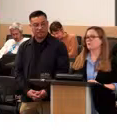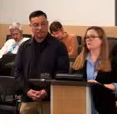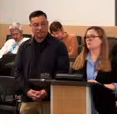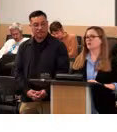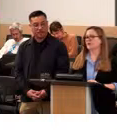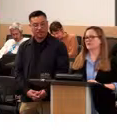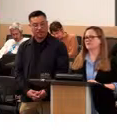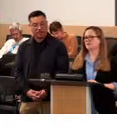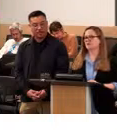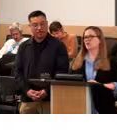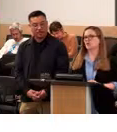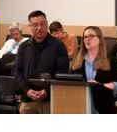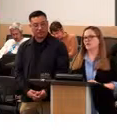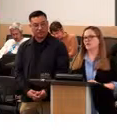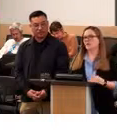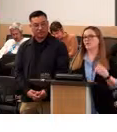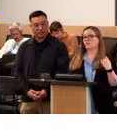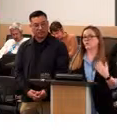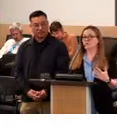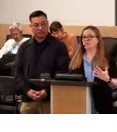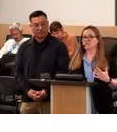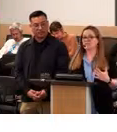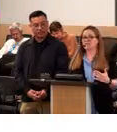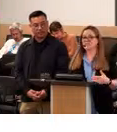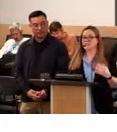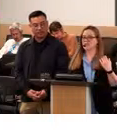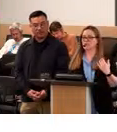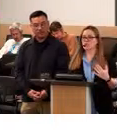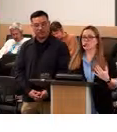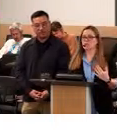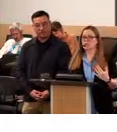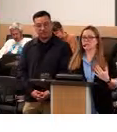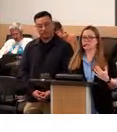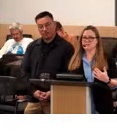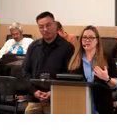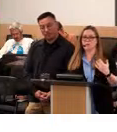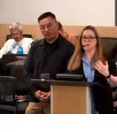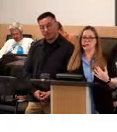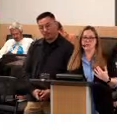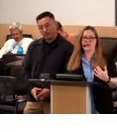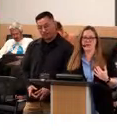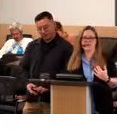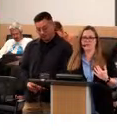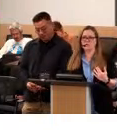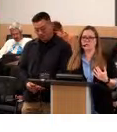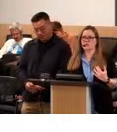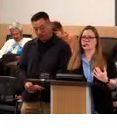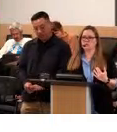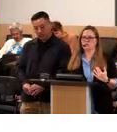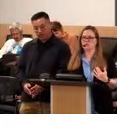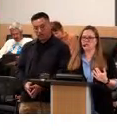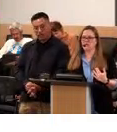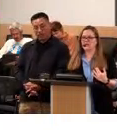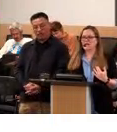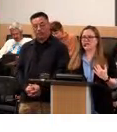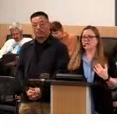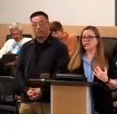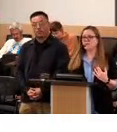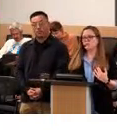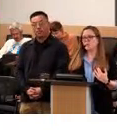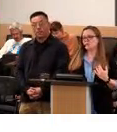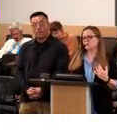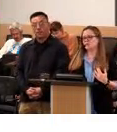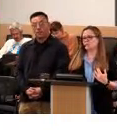able to provide us with fresh ideas, new ideas, emerging academic research, and